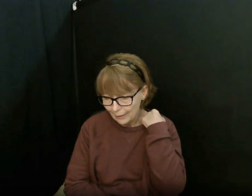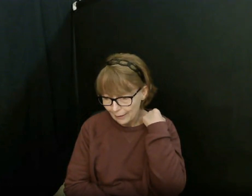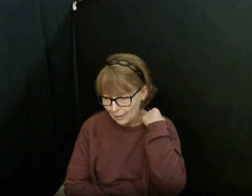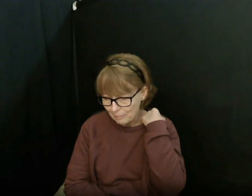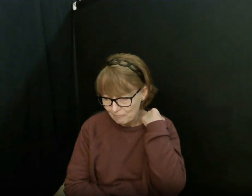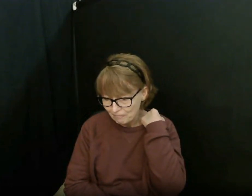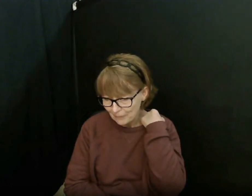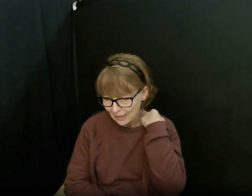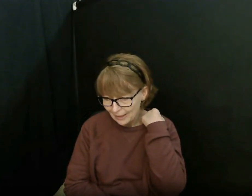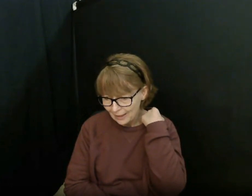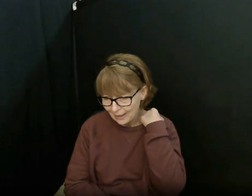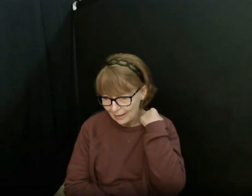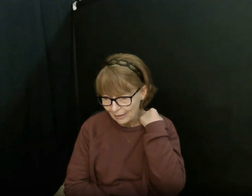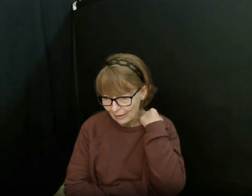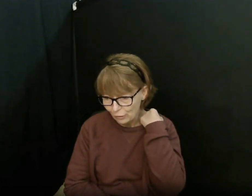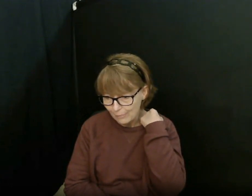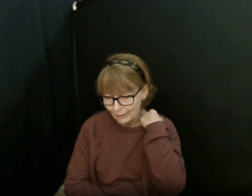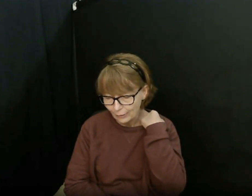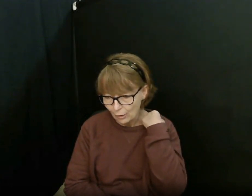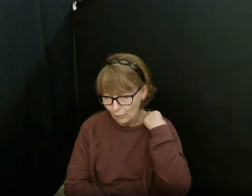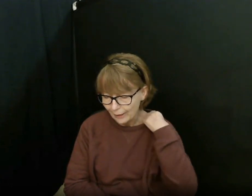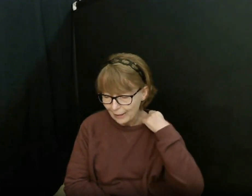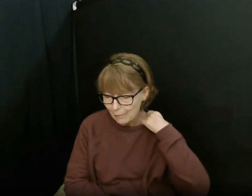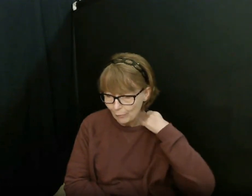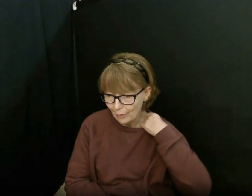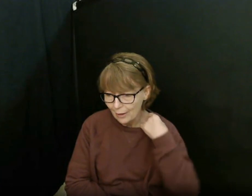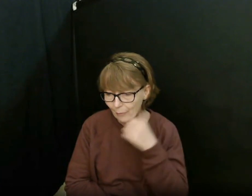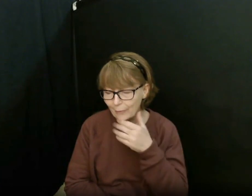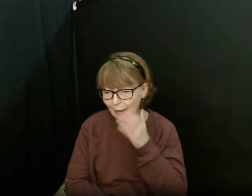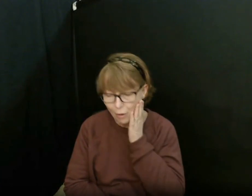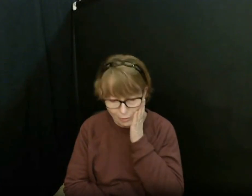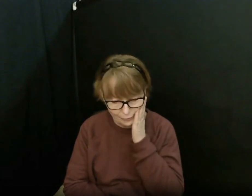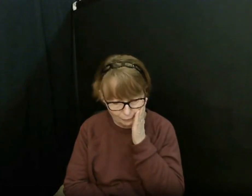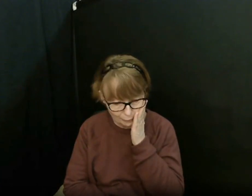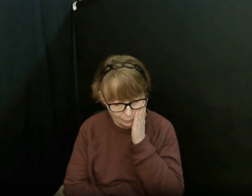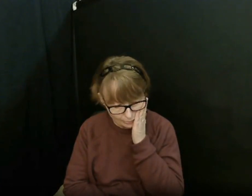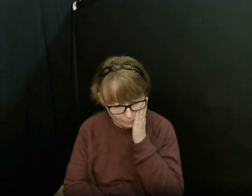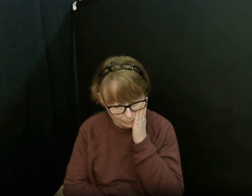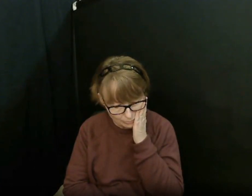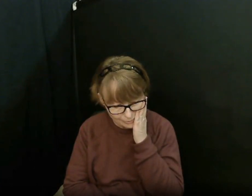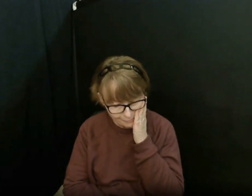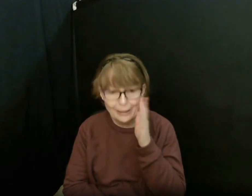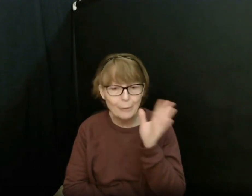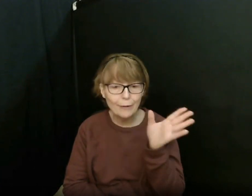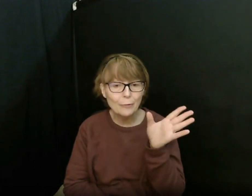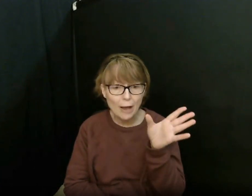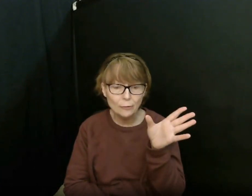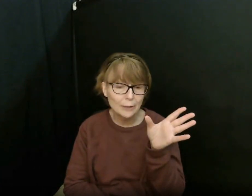that in New Mexico. I can't remember what they called the group though. But anyway, it was high school